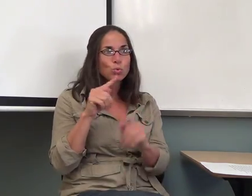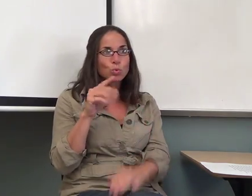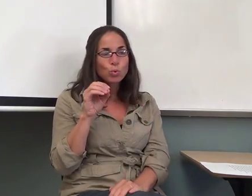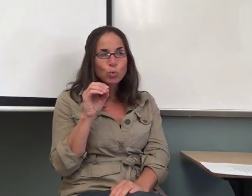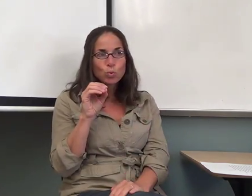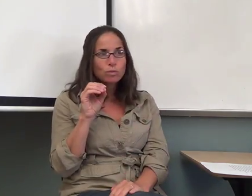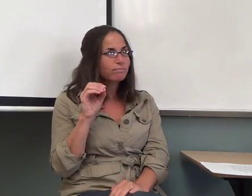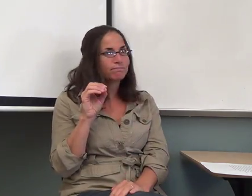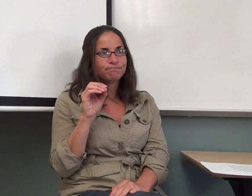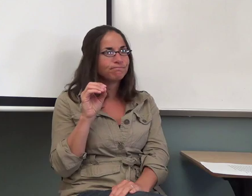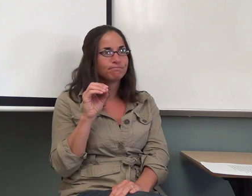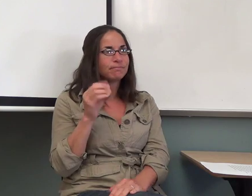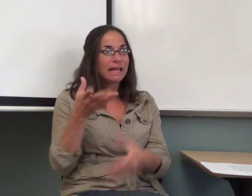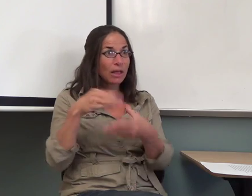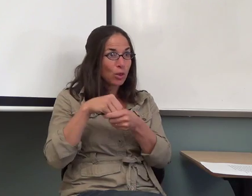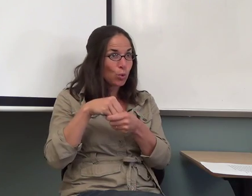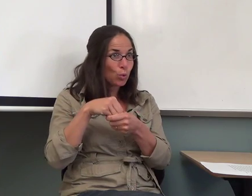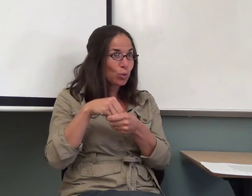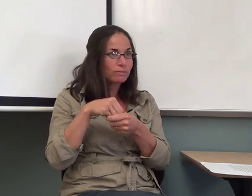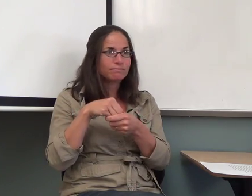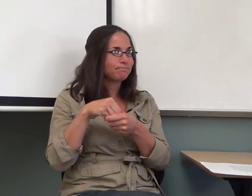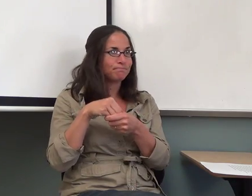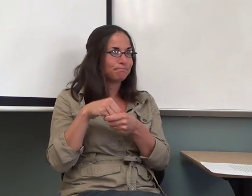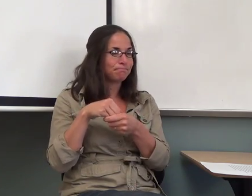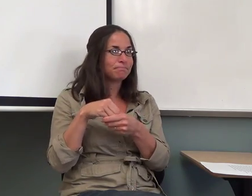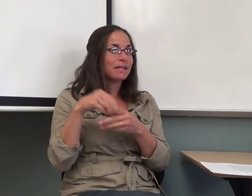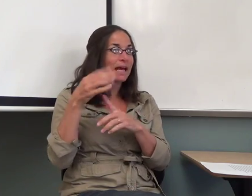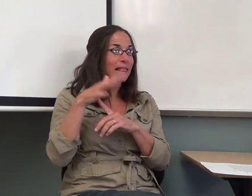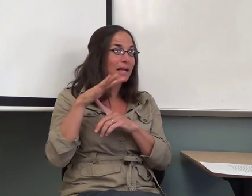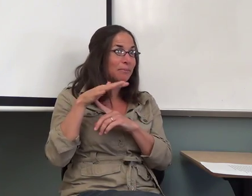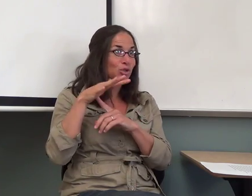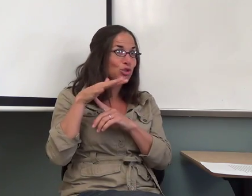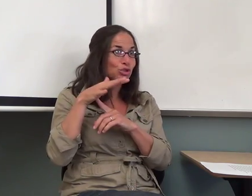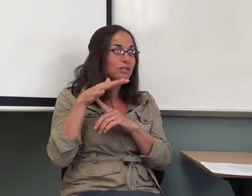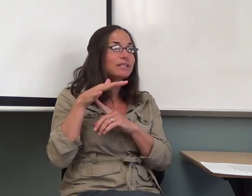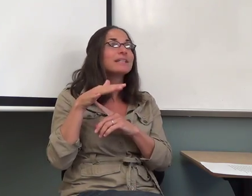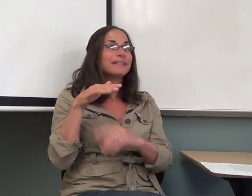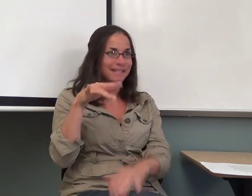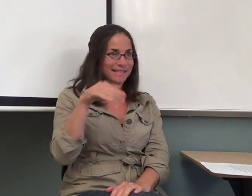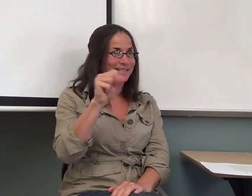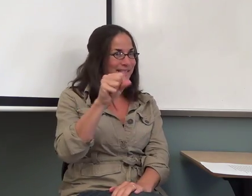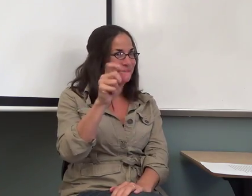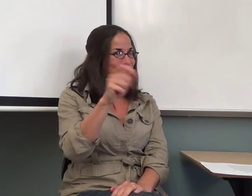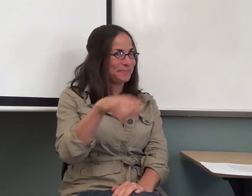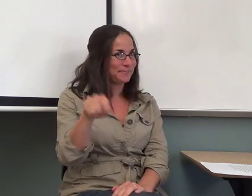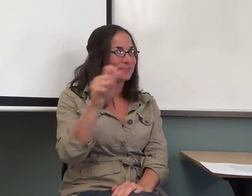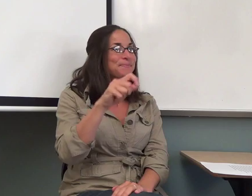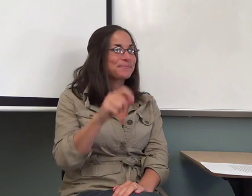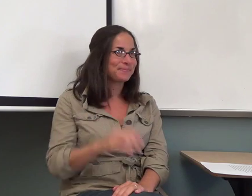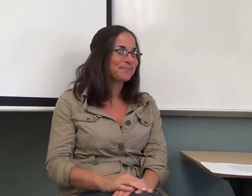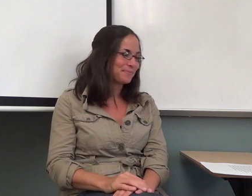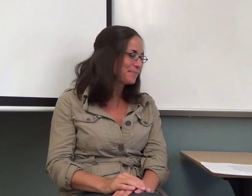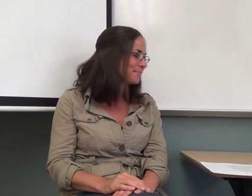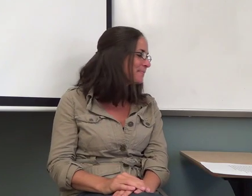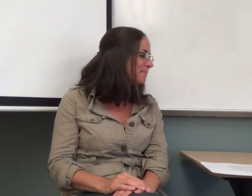No. Include? No. No. Helicopters? Yes. Yes. Yes, absolutely. And?